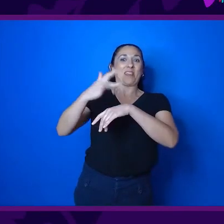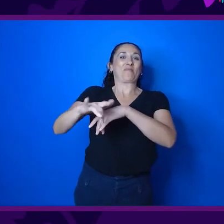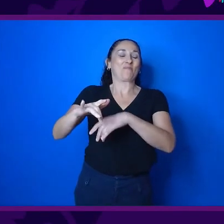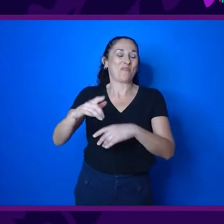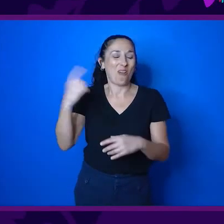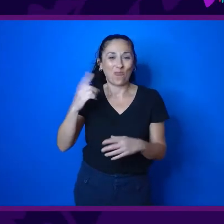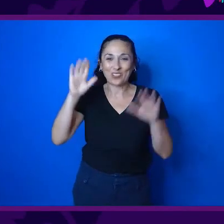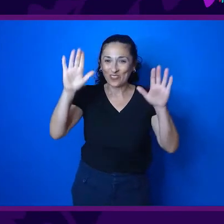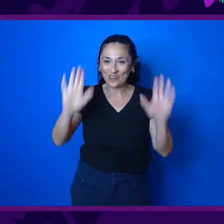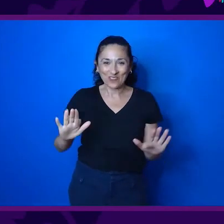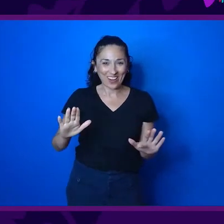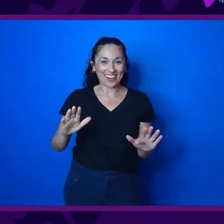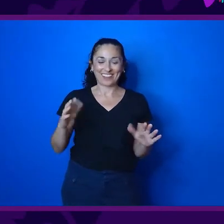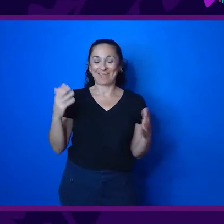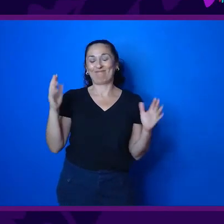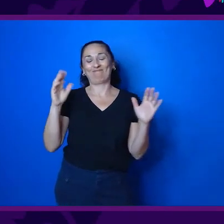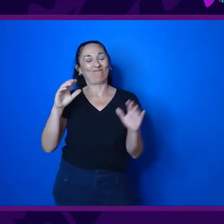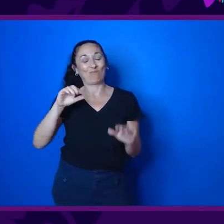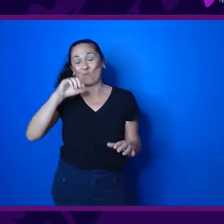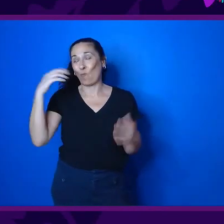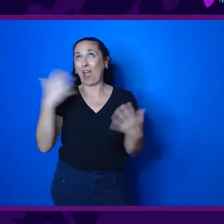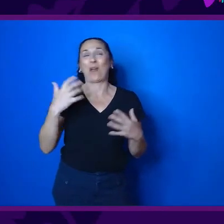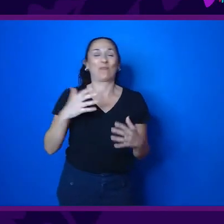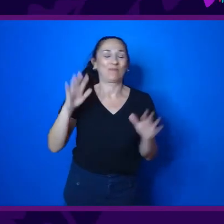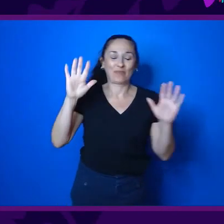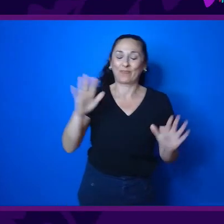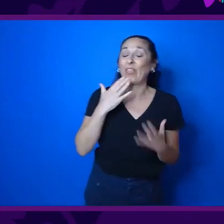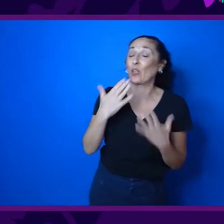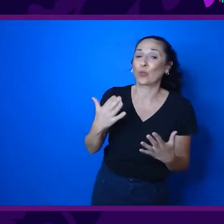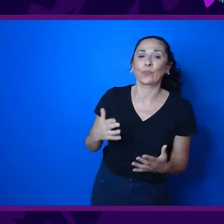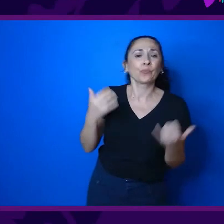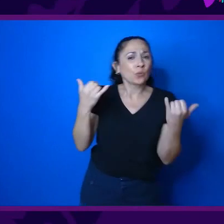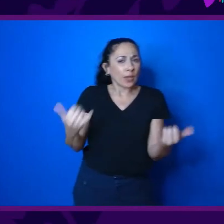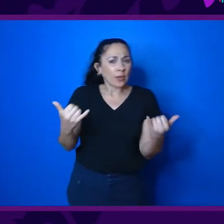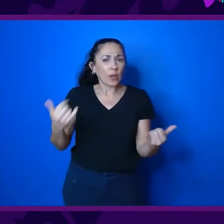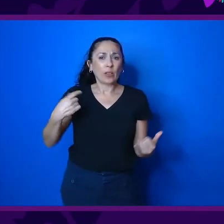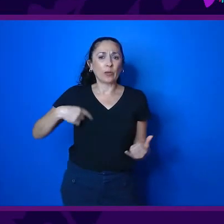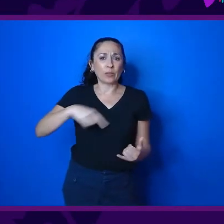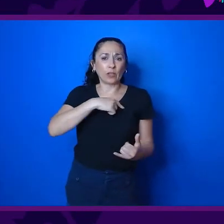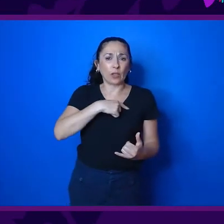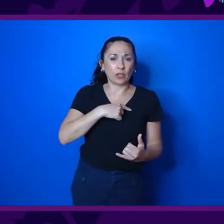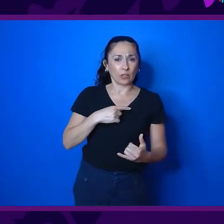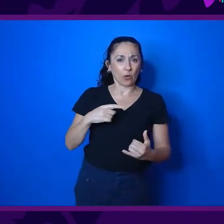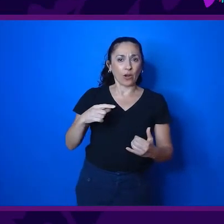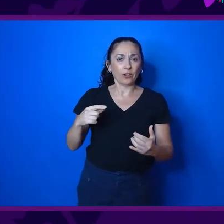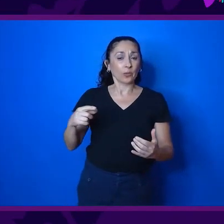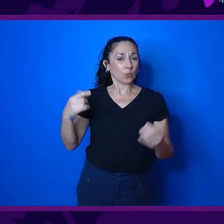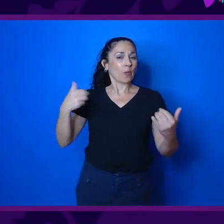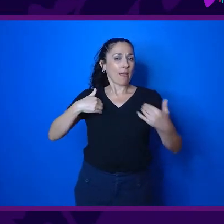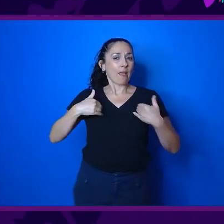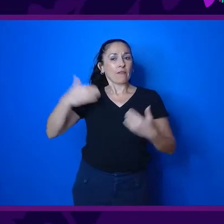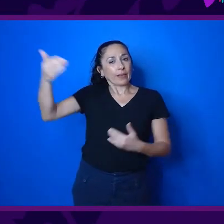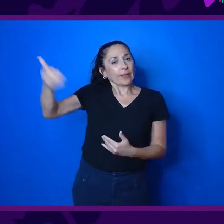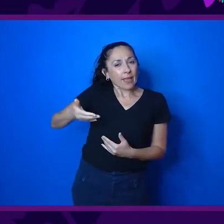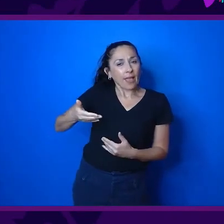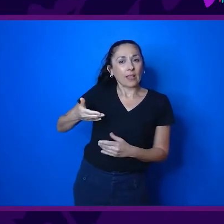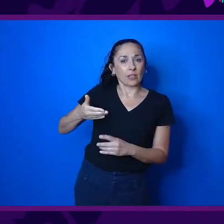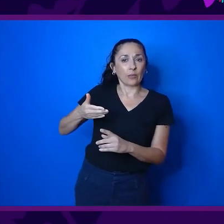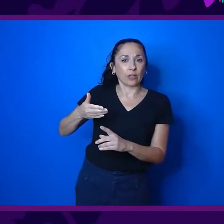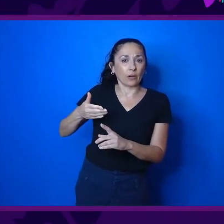great talk. Thank you so much for that. And right now we have a guest. It's such a weird way to introduce her